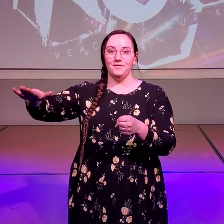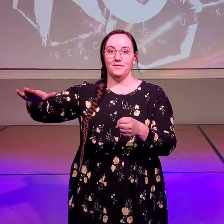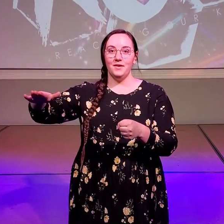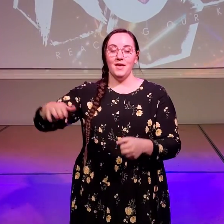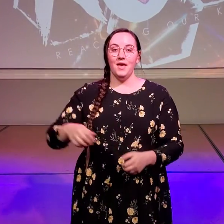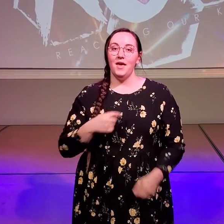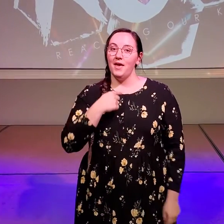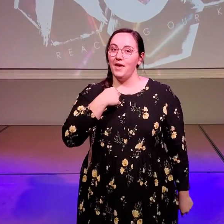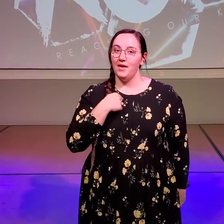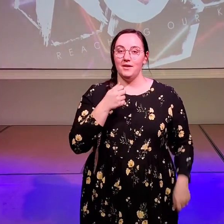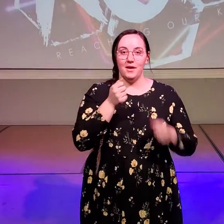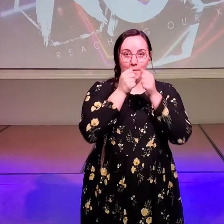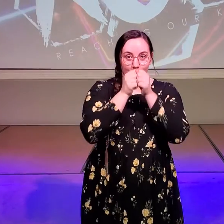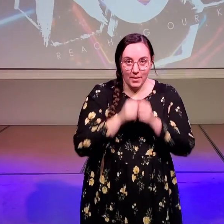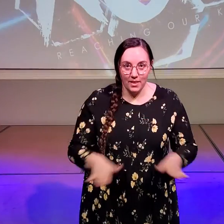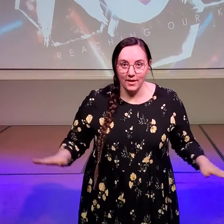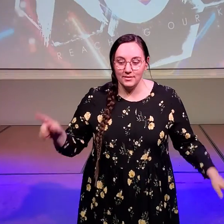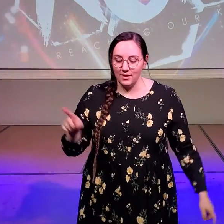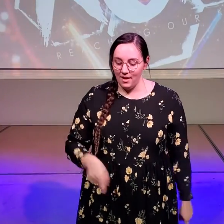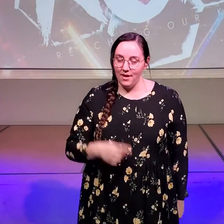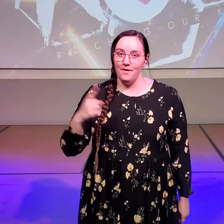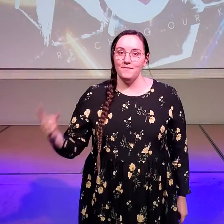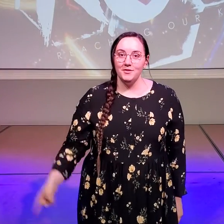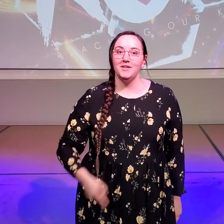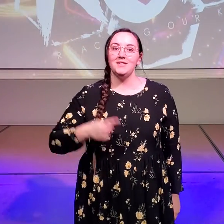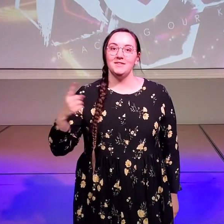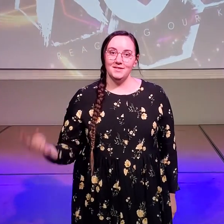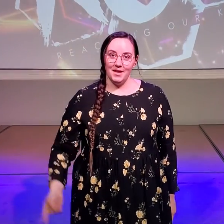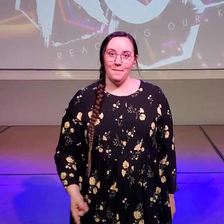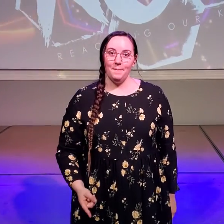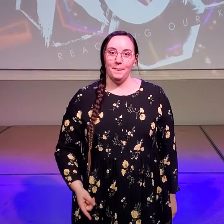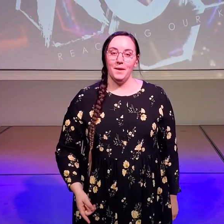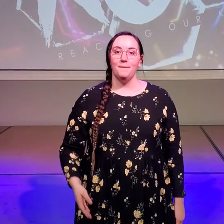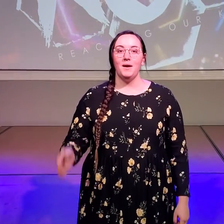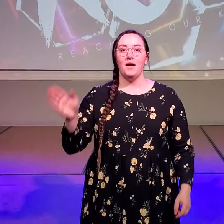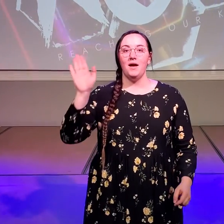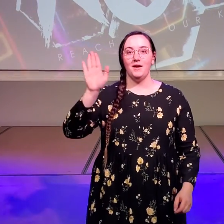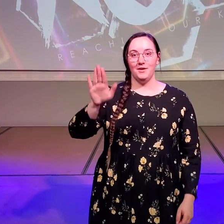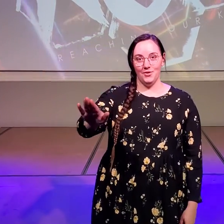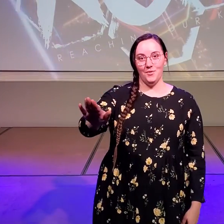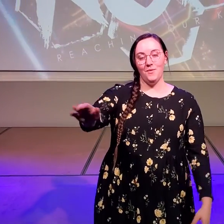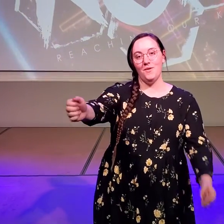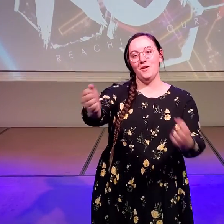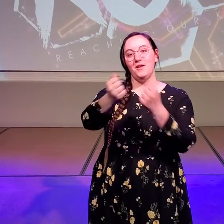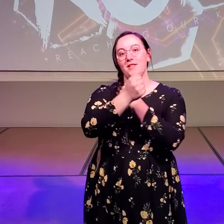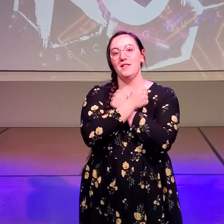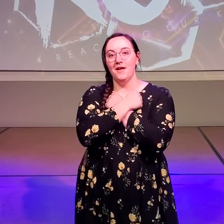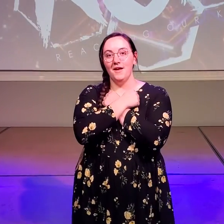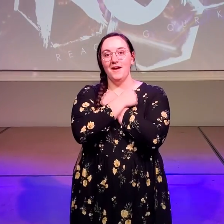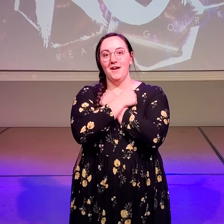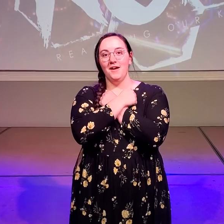And I'm blessed every step by your love Because